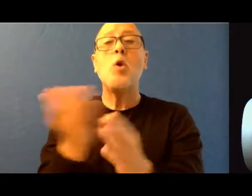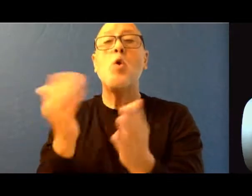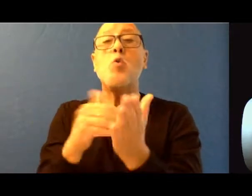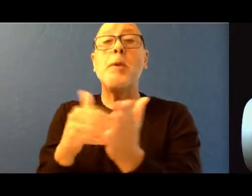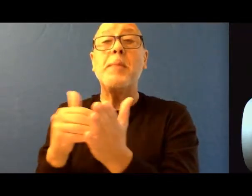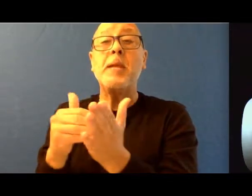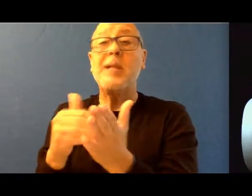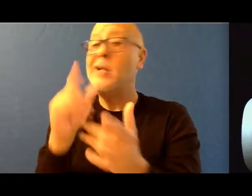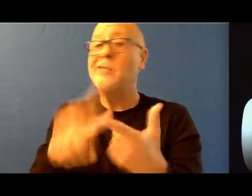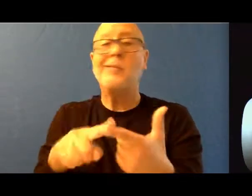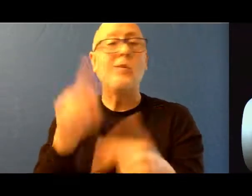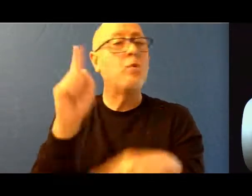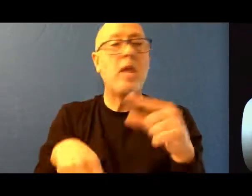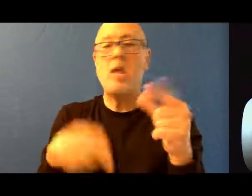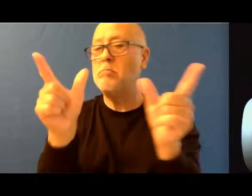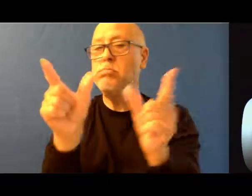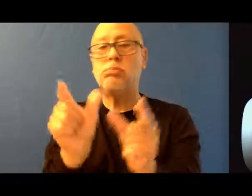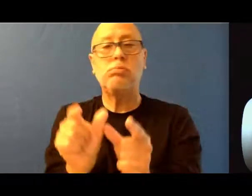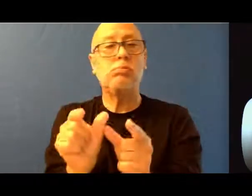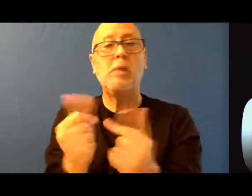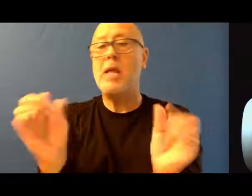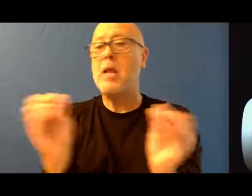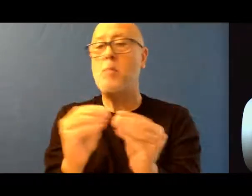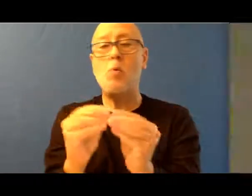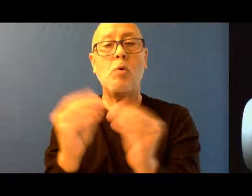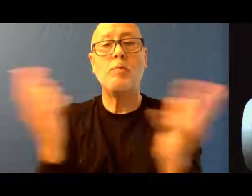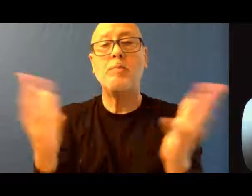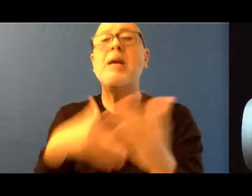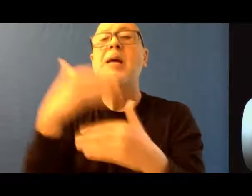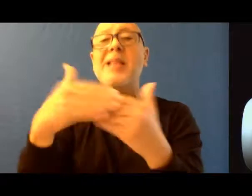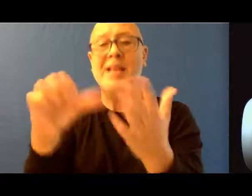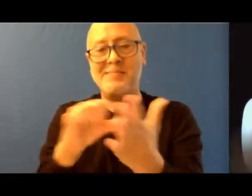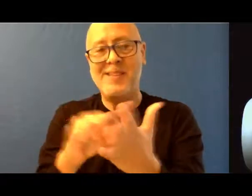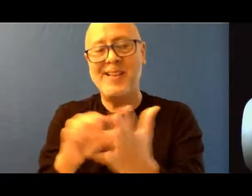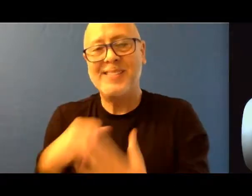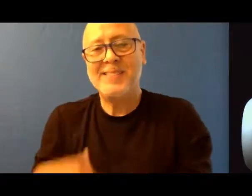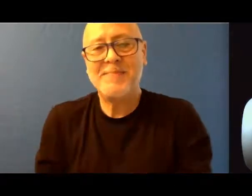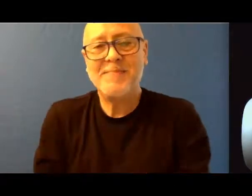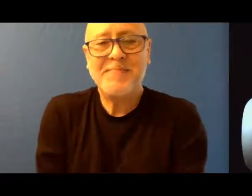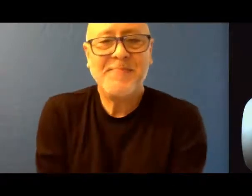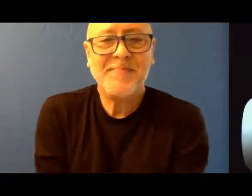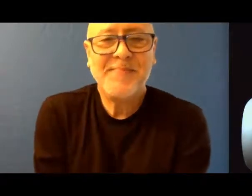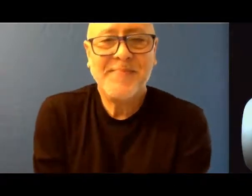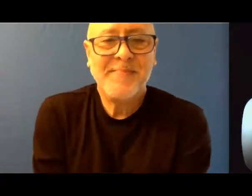you cannot anymore. Okay, next page.